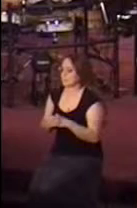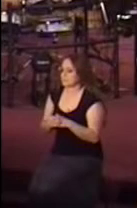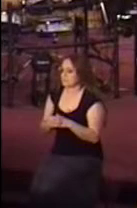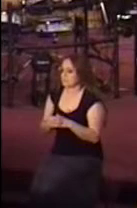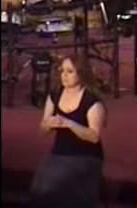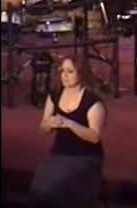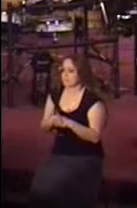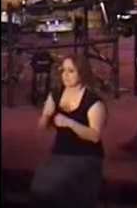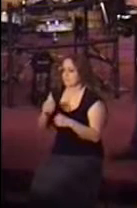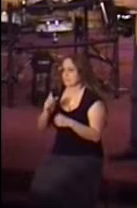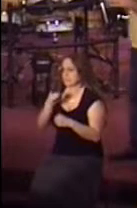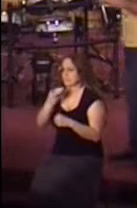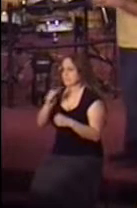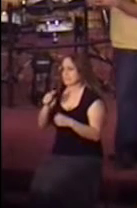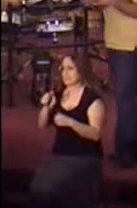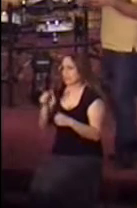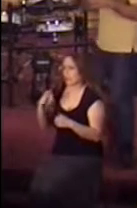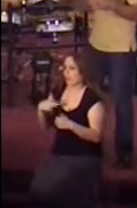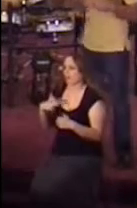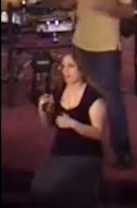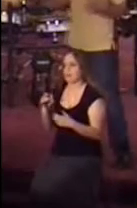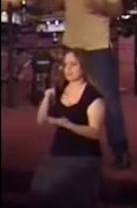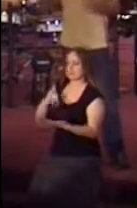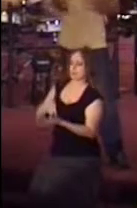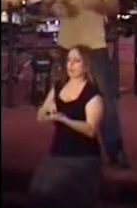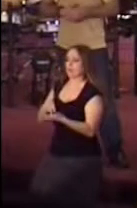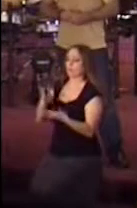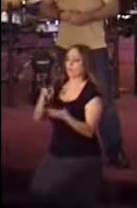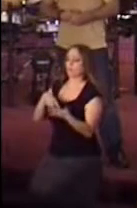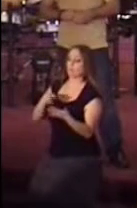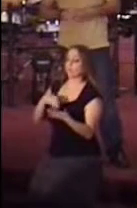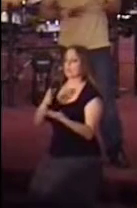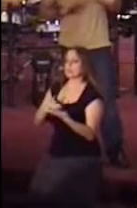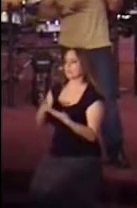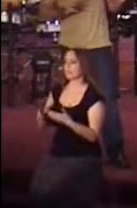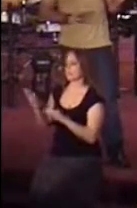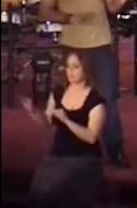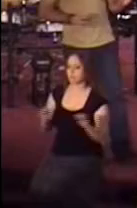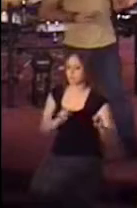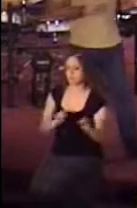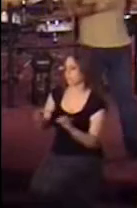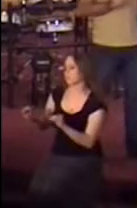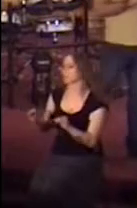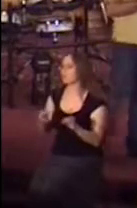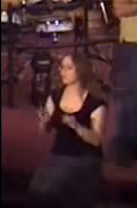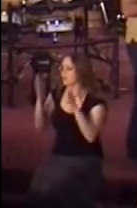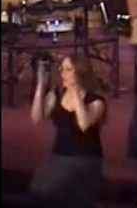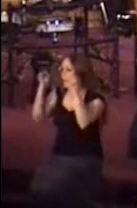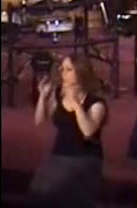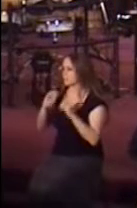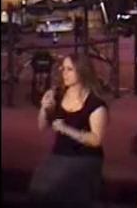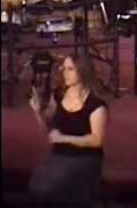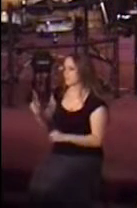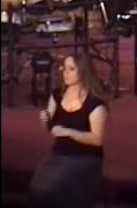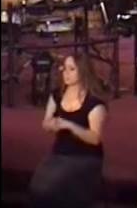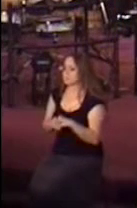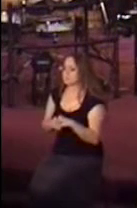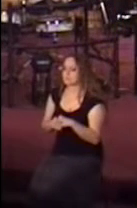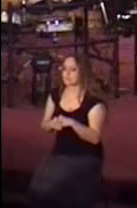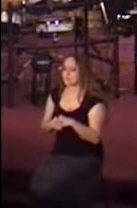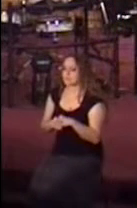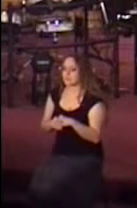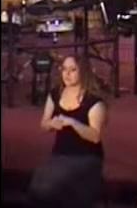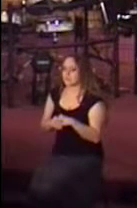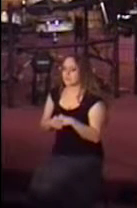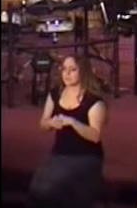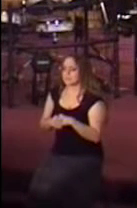for just standing up here and reading something. You'll notice that I'll move around a little bit, and I hope that's okay. And what I would love to do is,